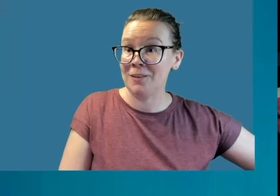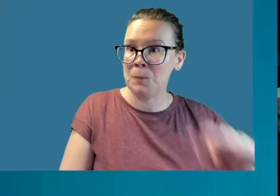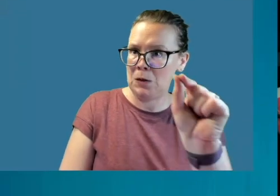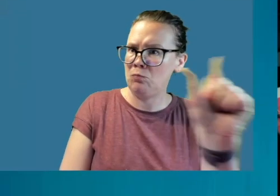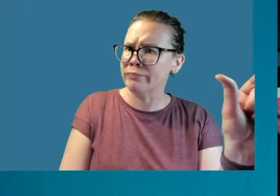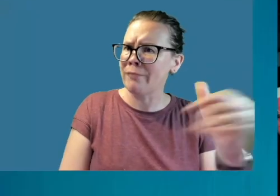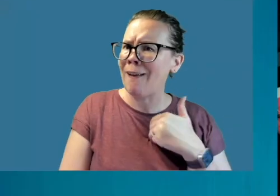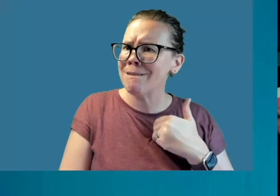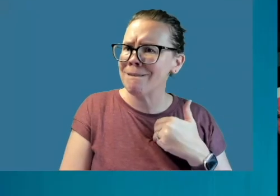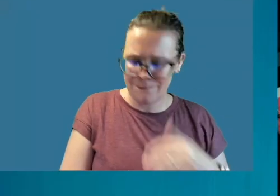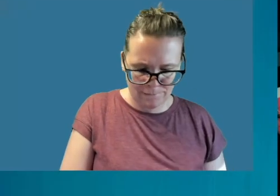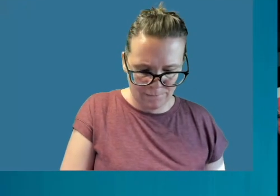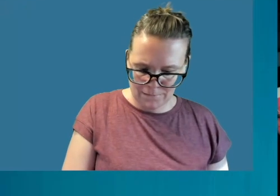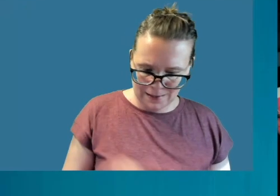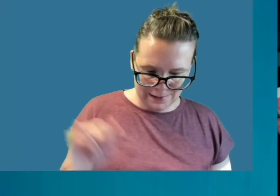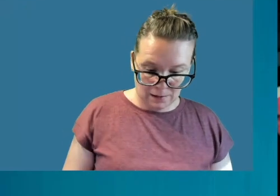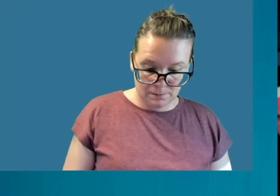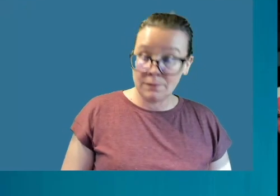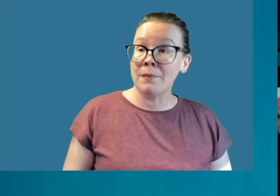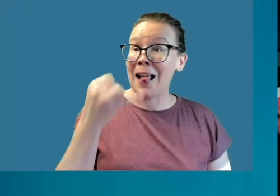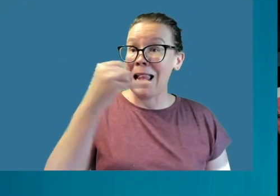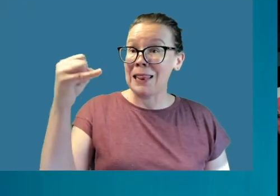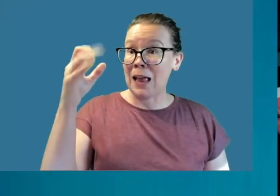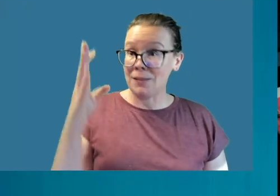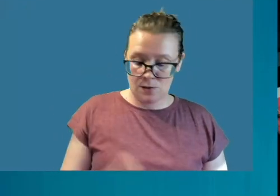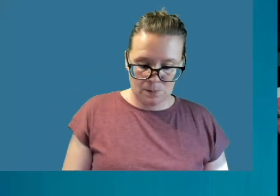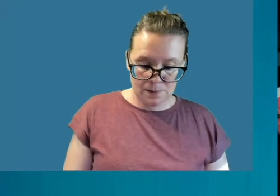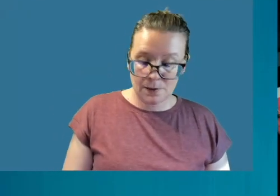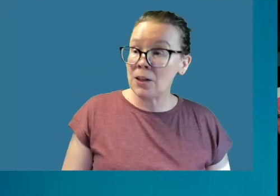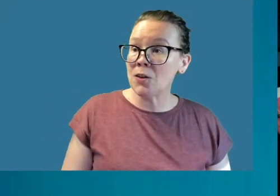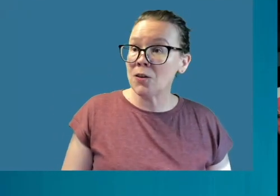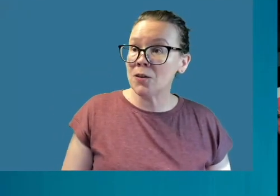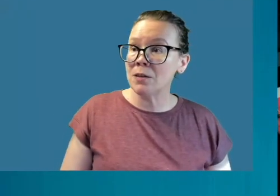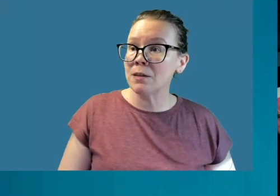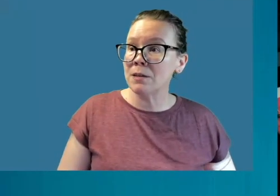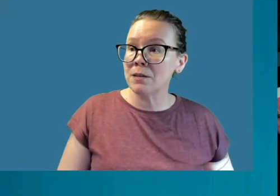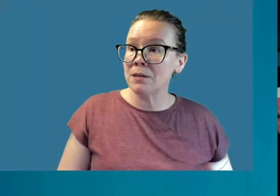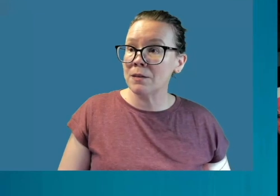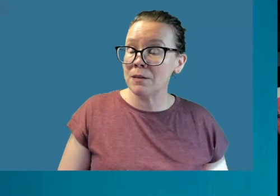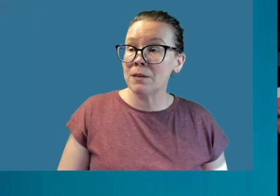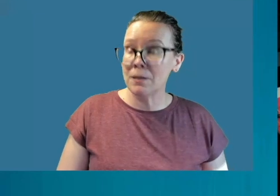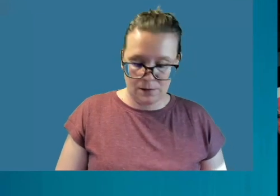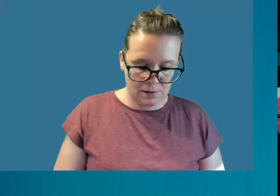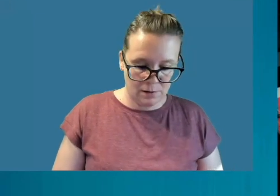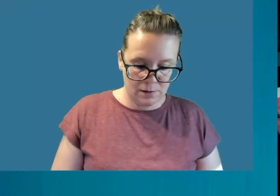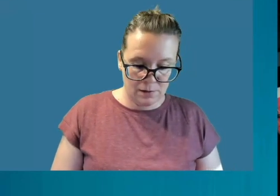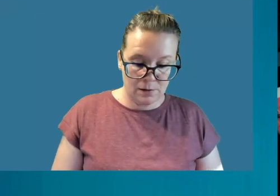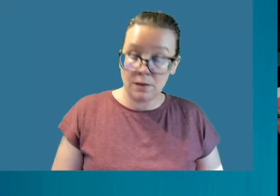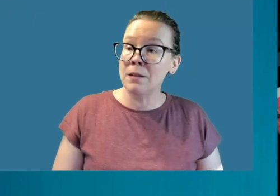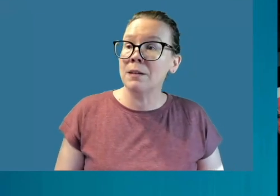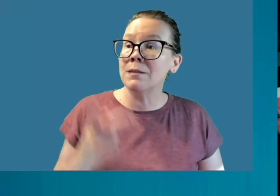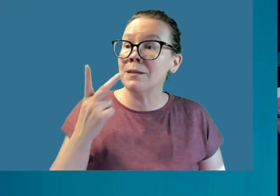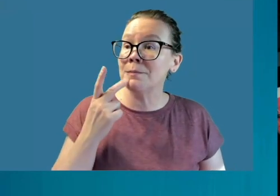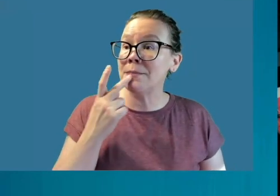is plenty of space. There's plenty of space to cover the seam allowance. And then the same thing on the other side. There's